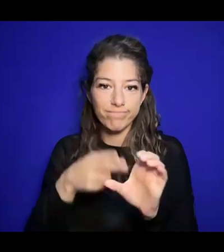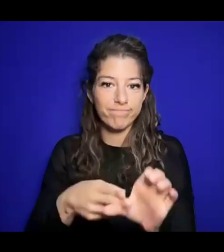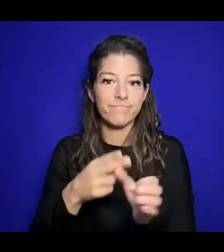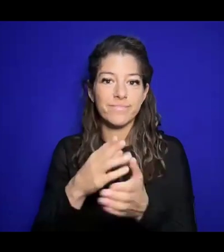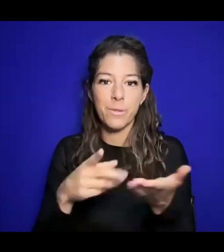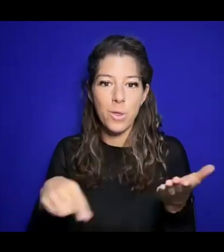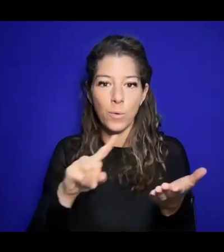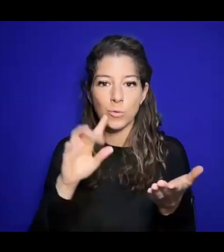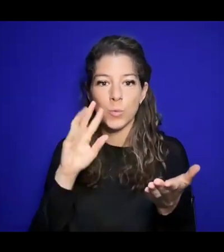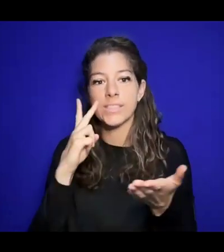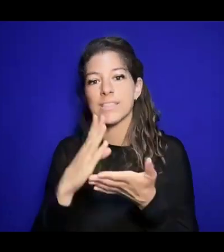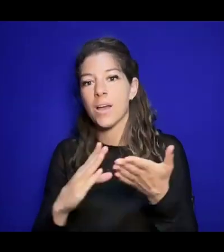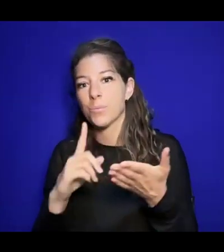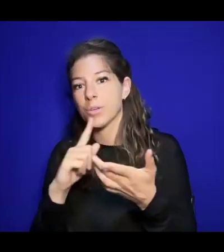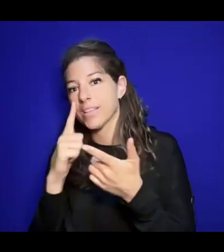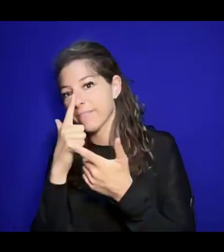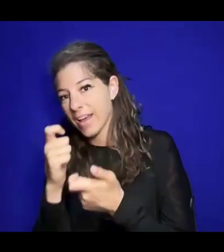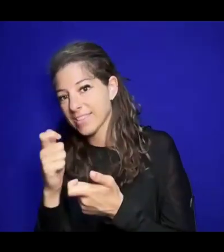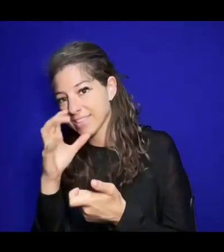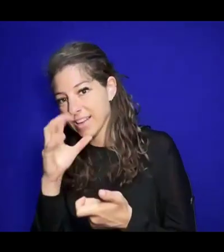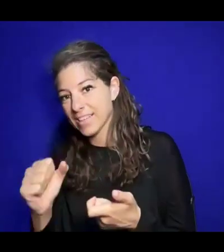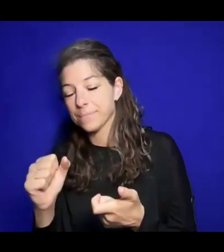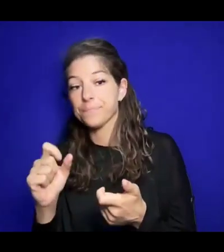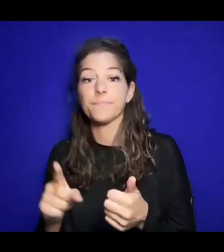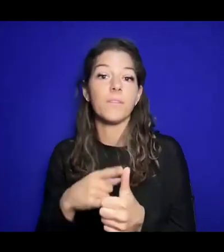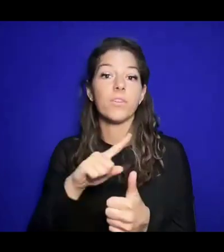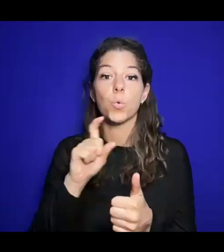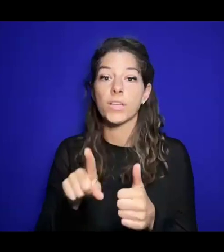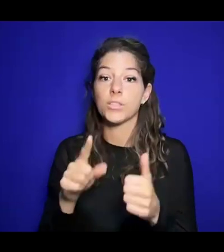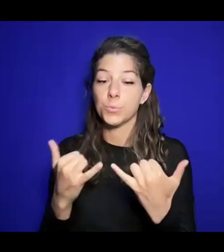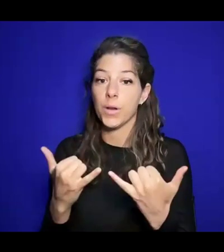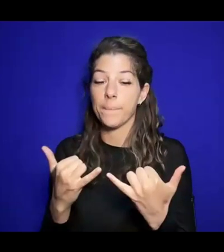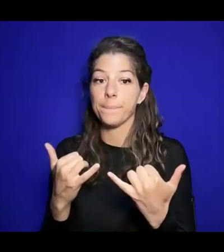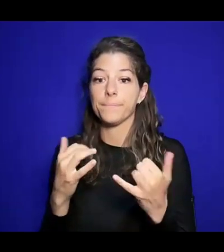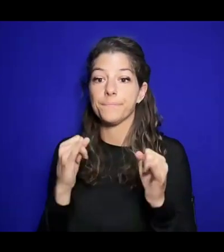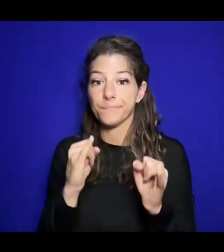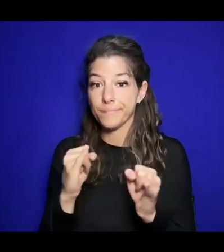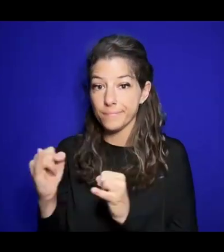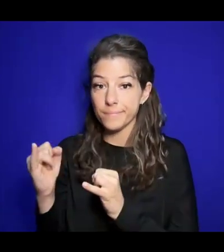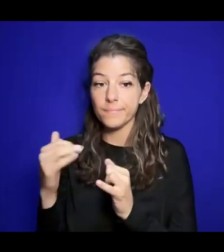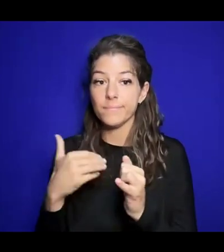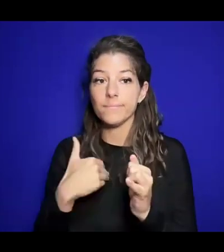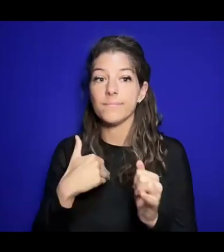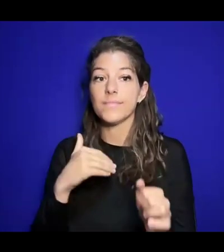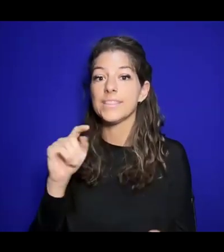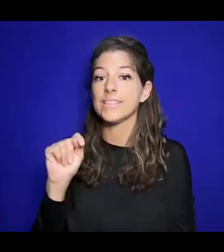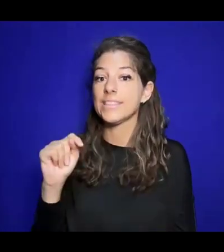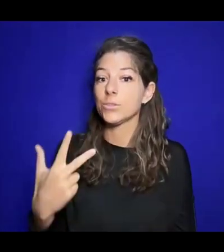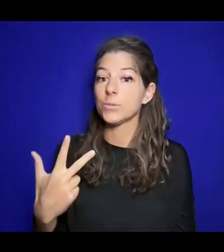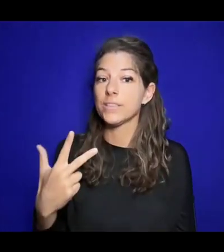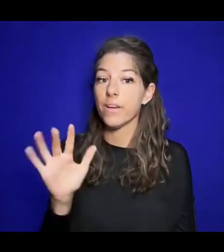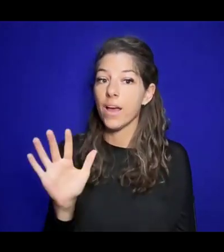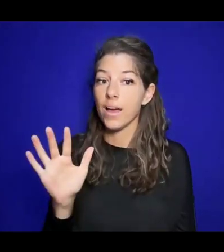those. You'll see some that are really fascinating. So our first question today is an individual who has a T35